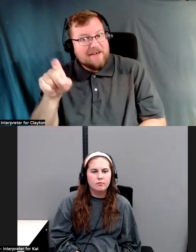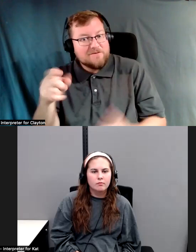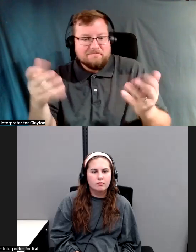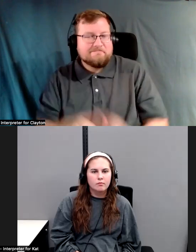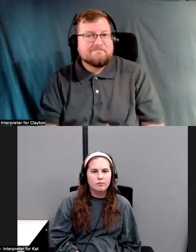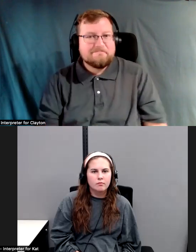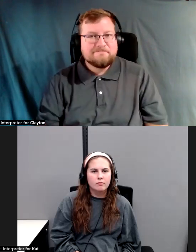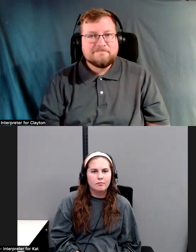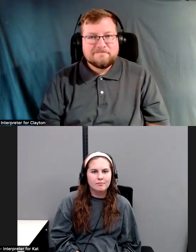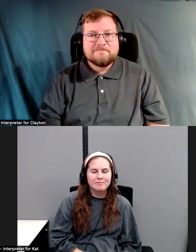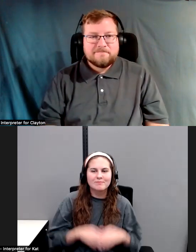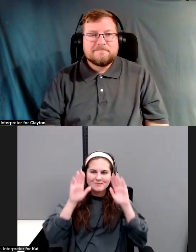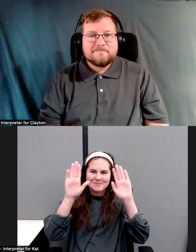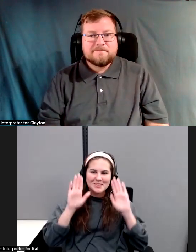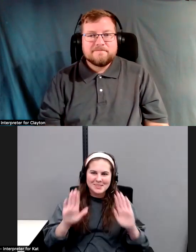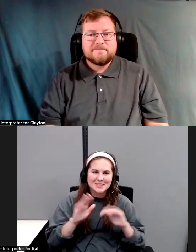Awesome.